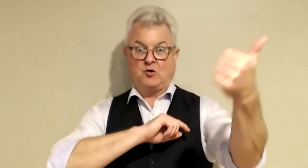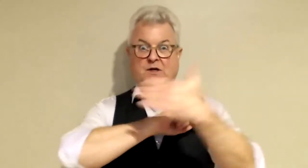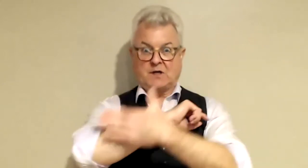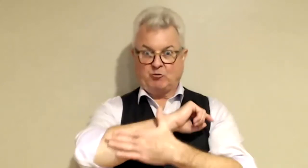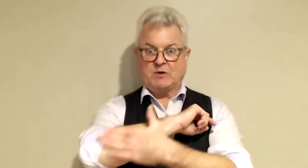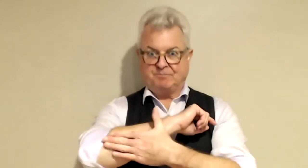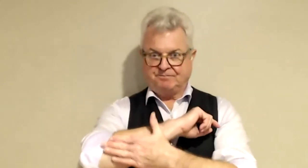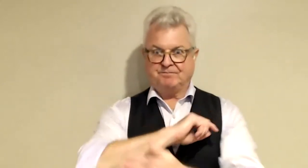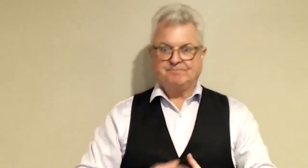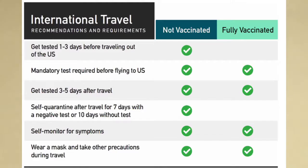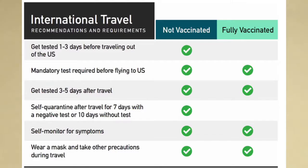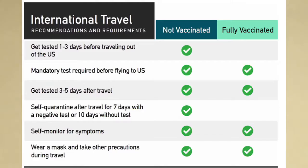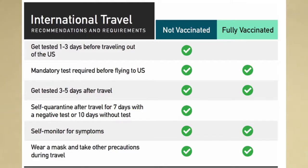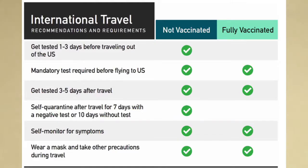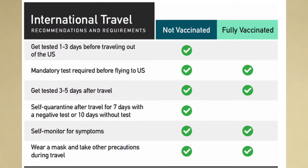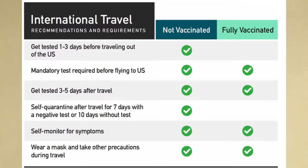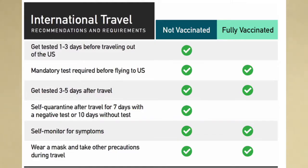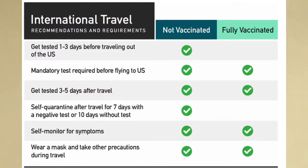of before you fly into another country.